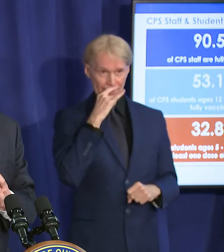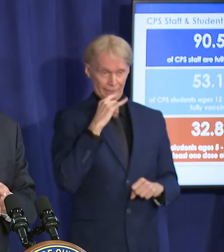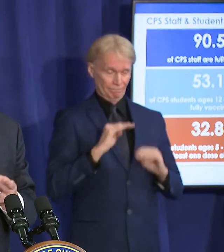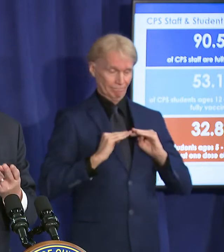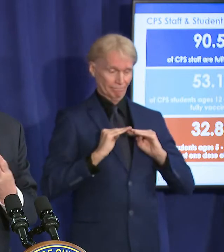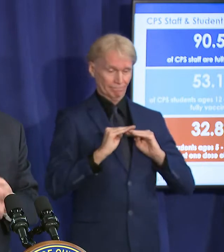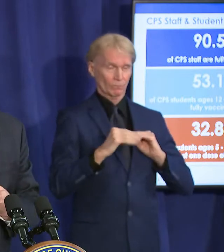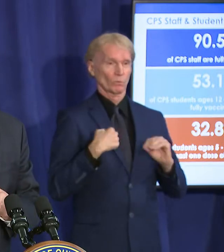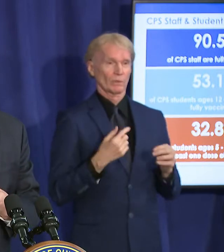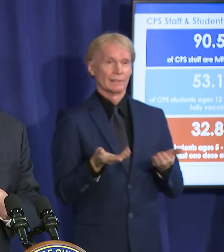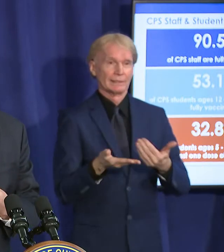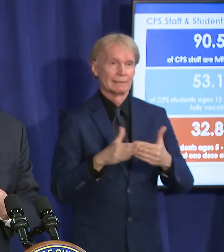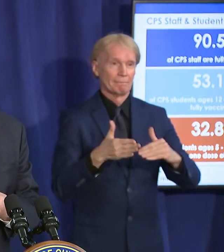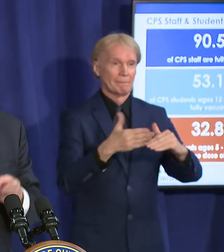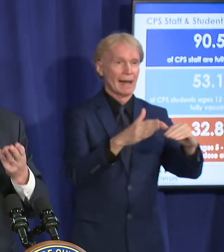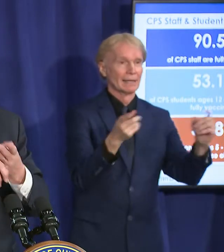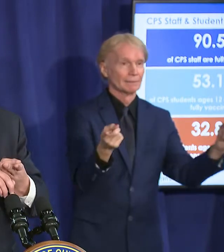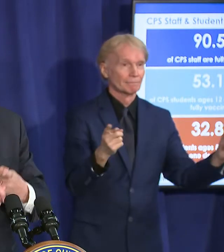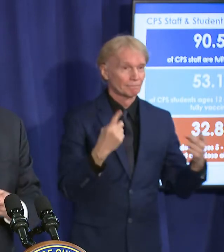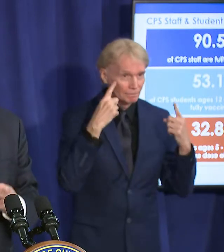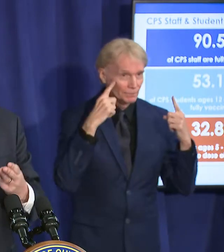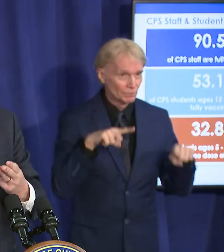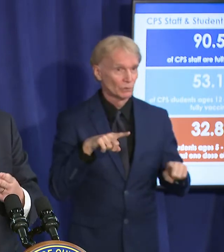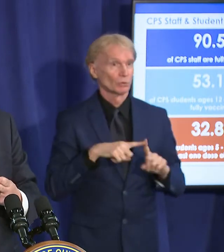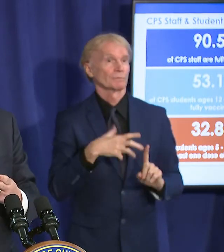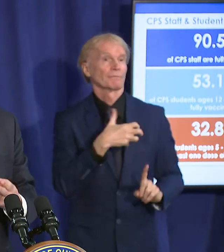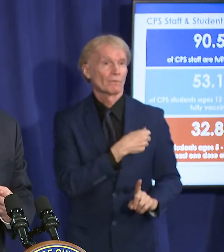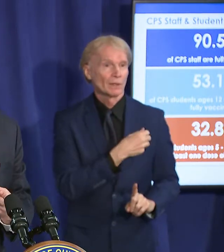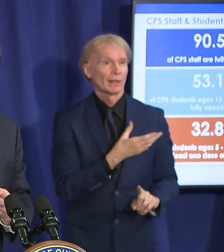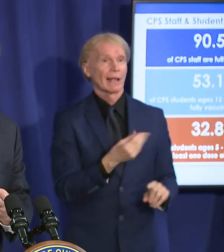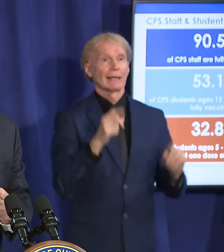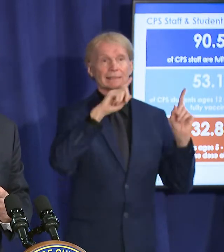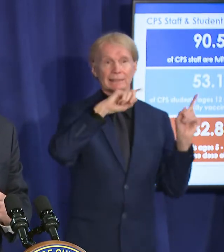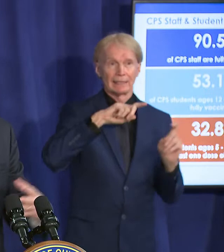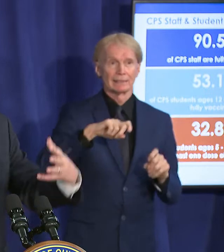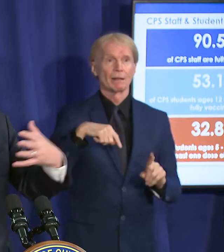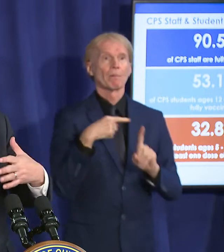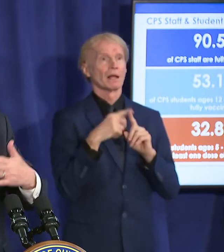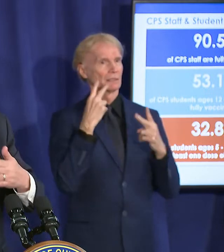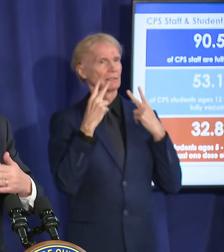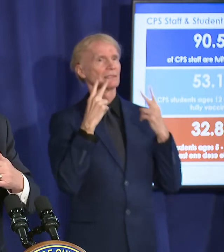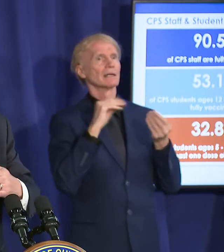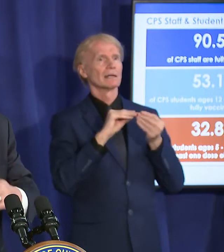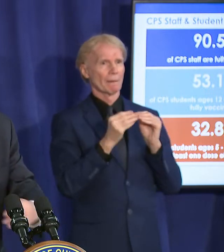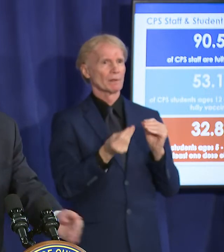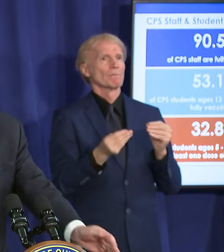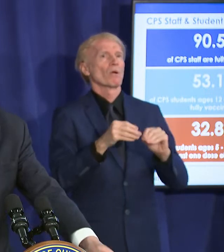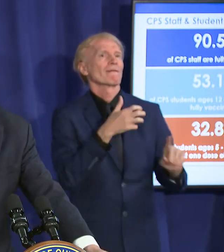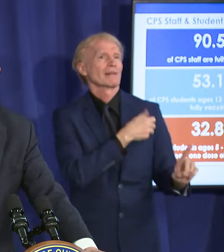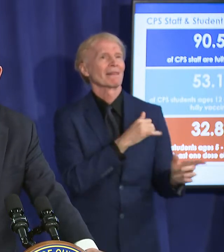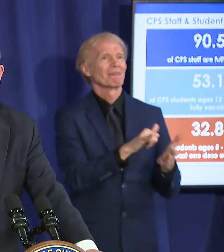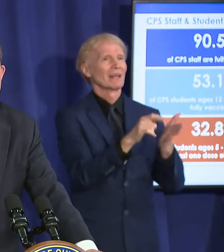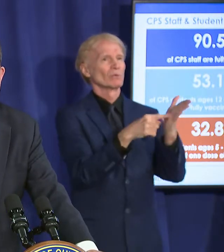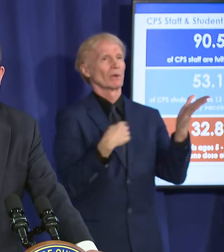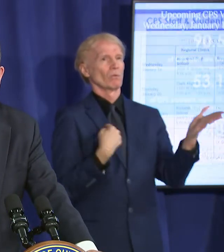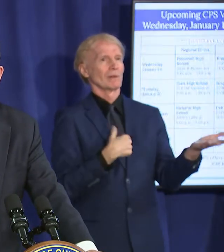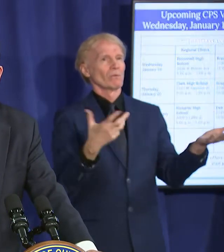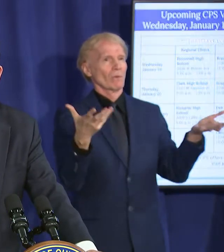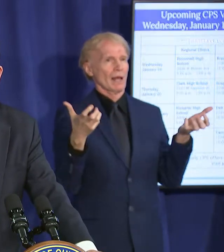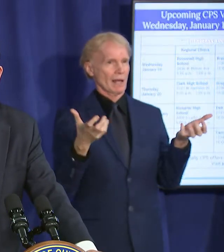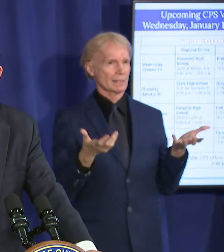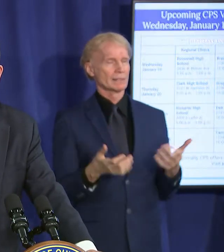expanding consents, we're expanding testing. At the same time, we're seeing more students get vaccinated. That is just the formula that we want. Go to the next